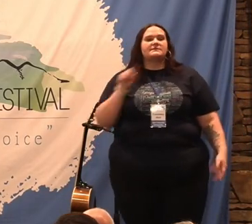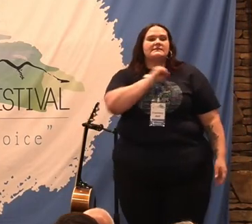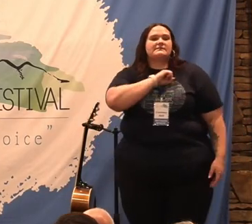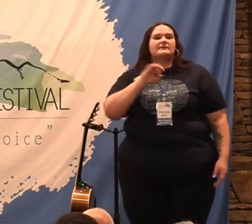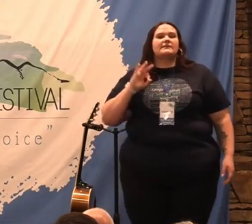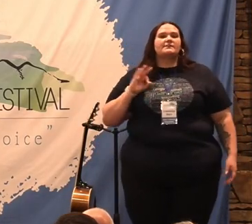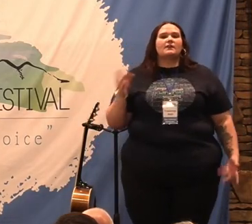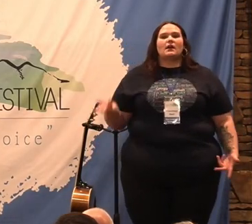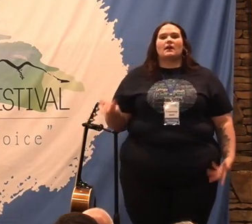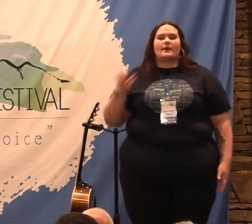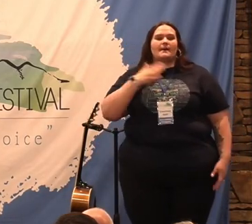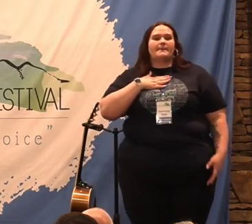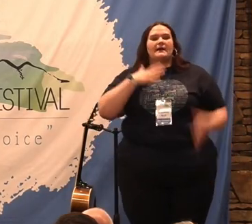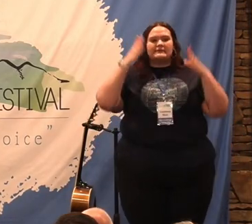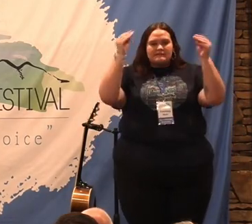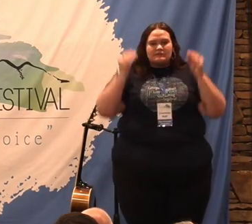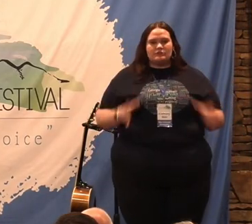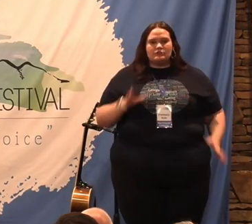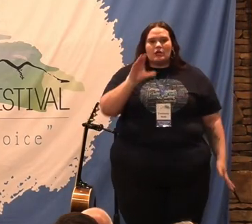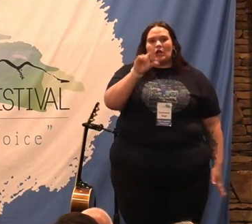faculty, my teacher's at